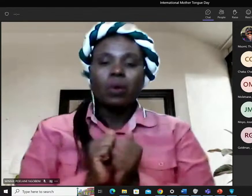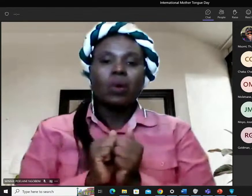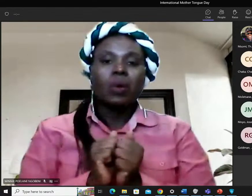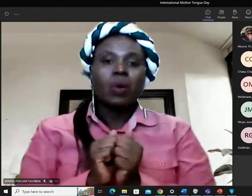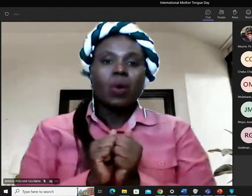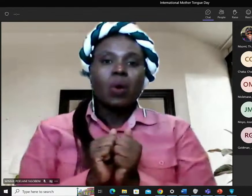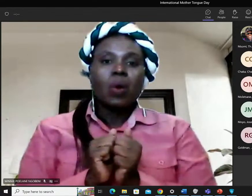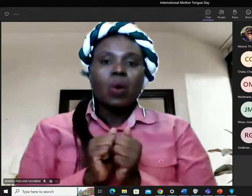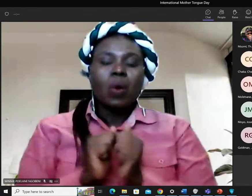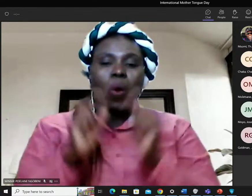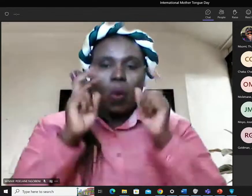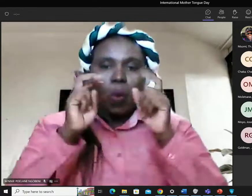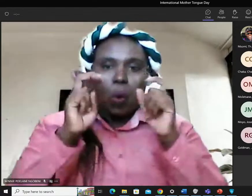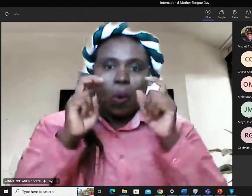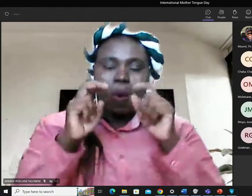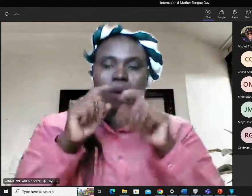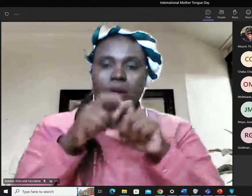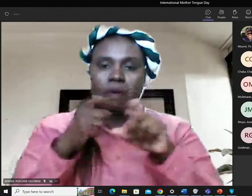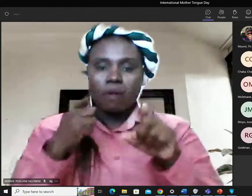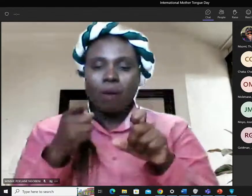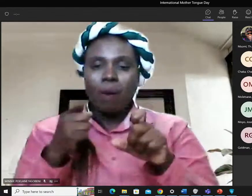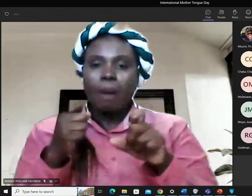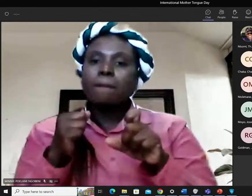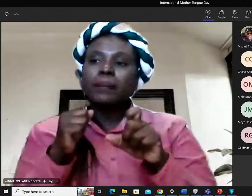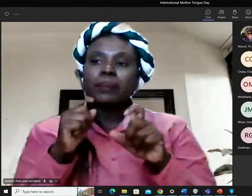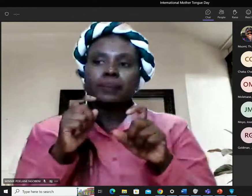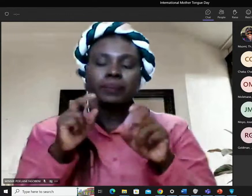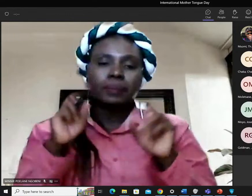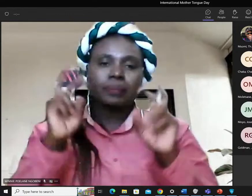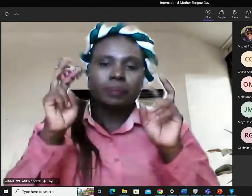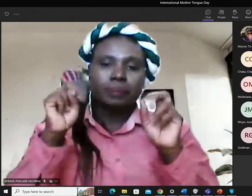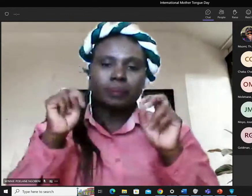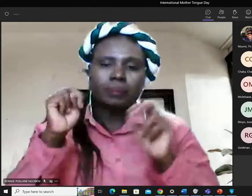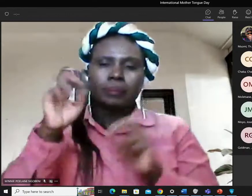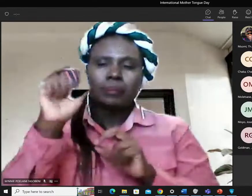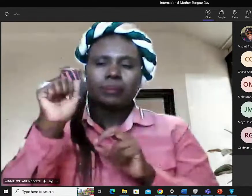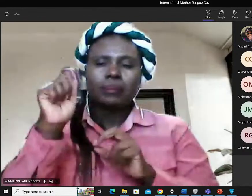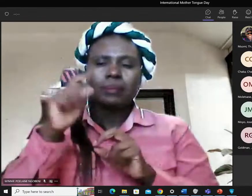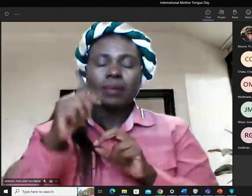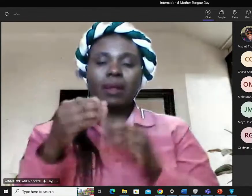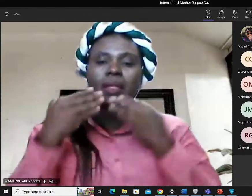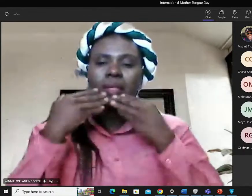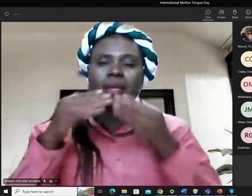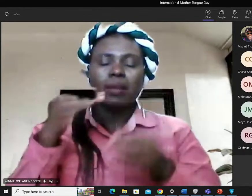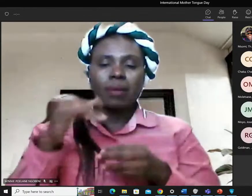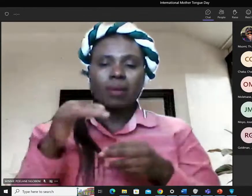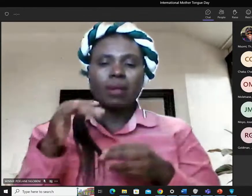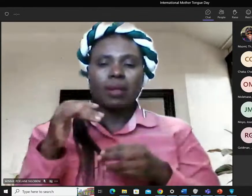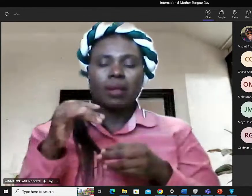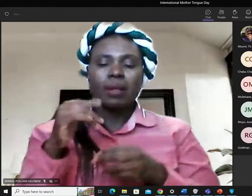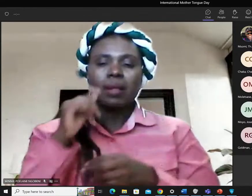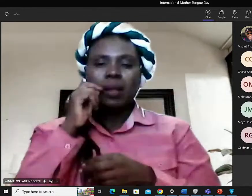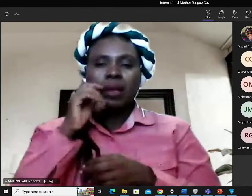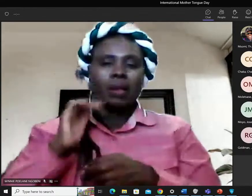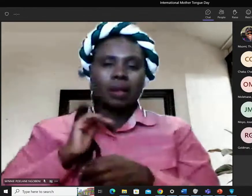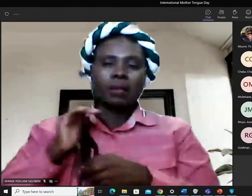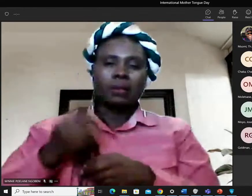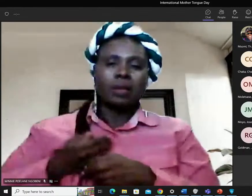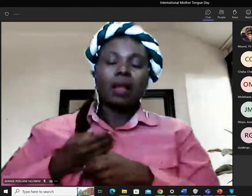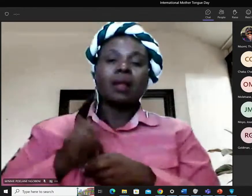from Madange in 2019. Thank you very much, ladies and gentlemen. I'm going